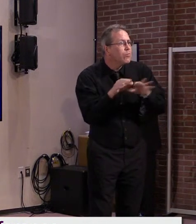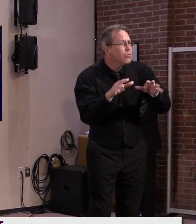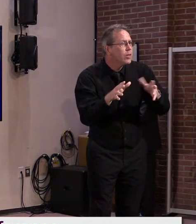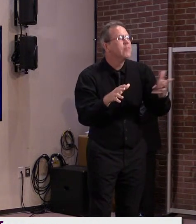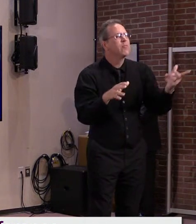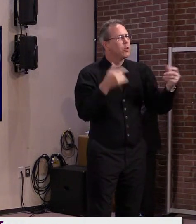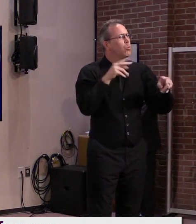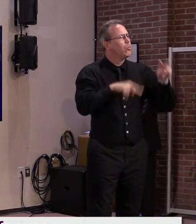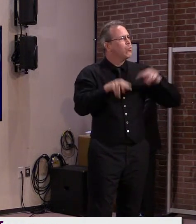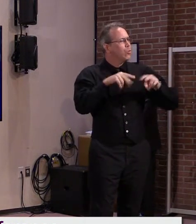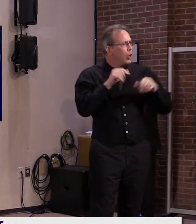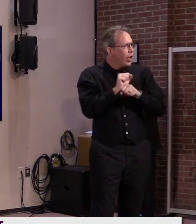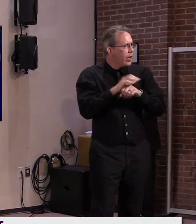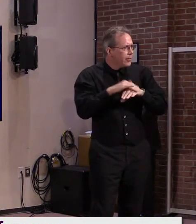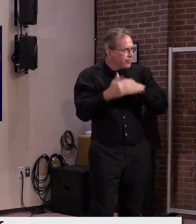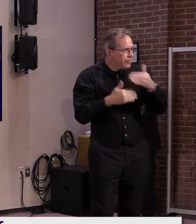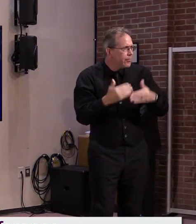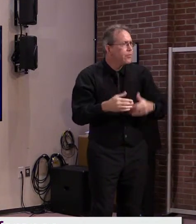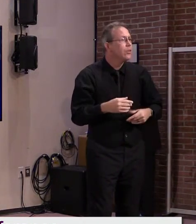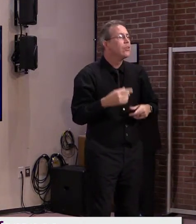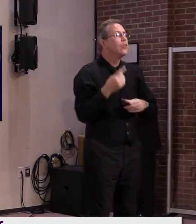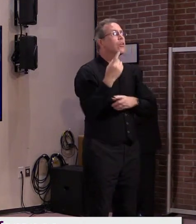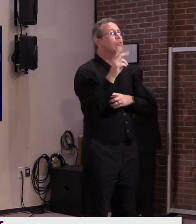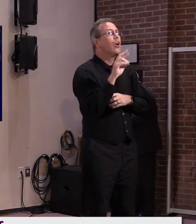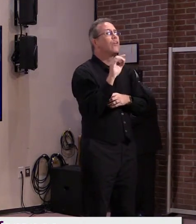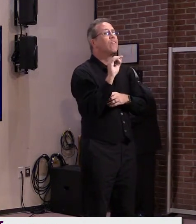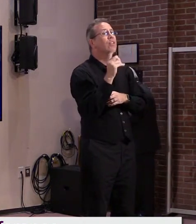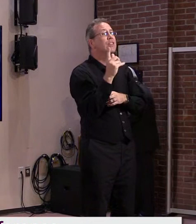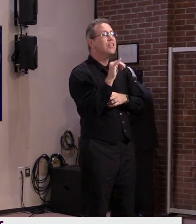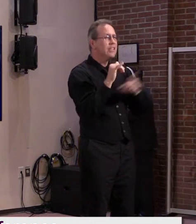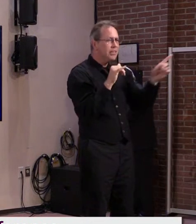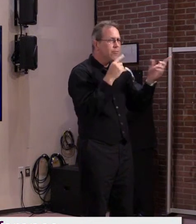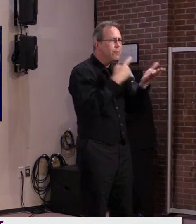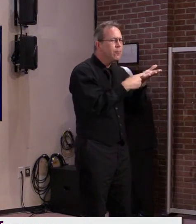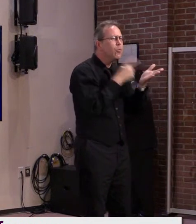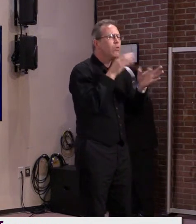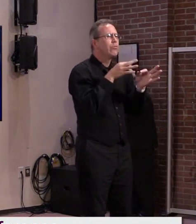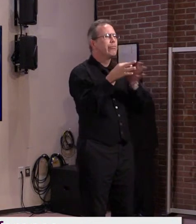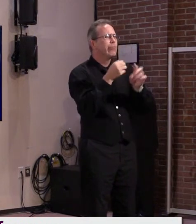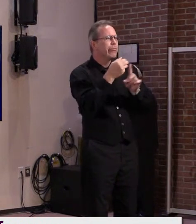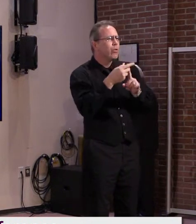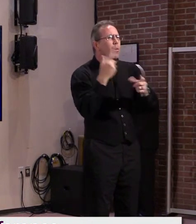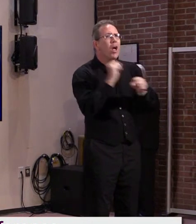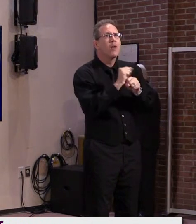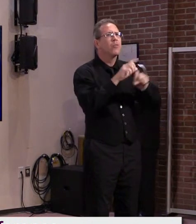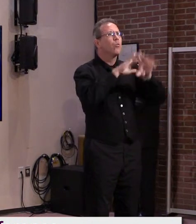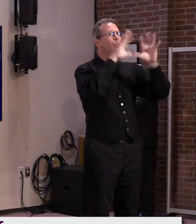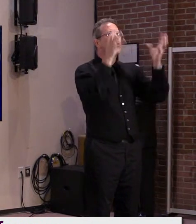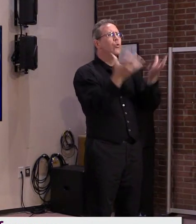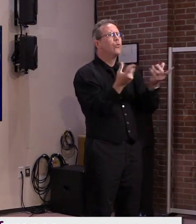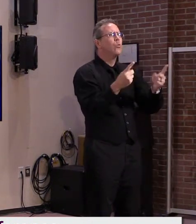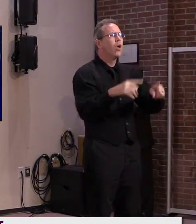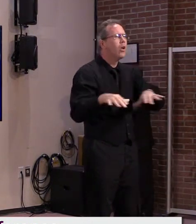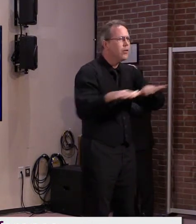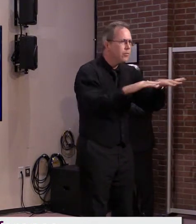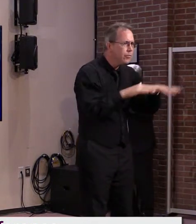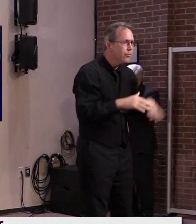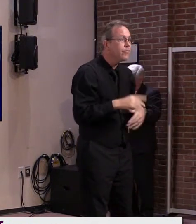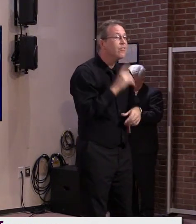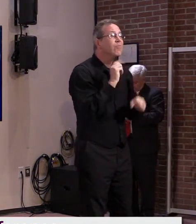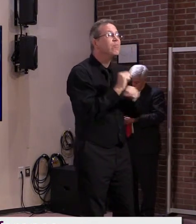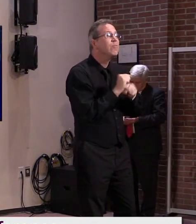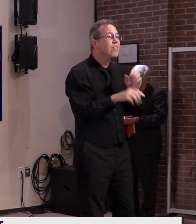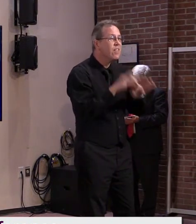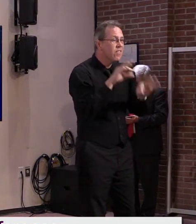the real-world data behind this decision, which shows a third dose has increased protection against infection